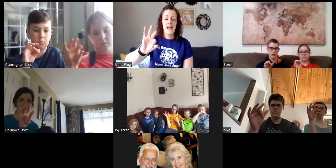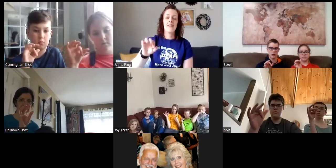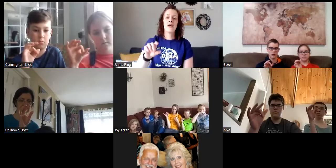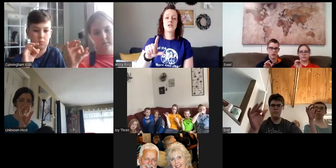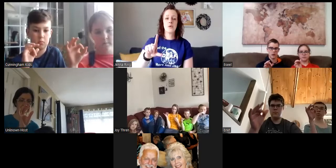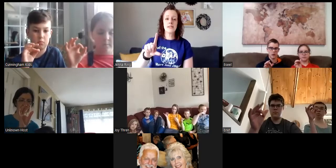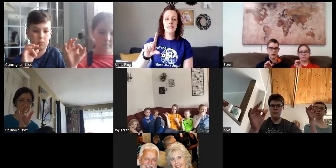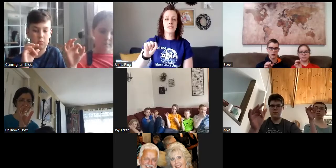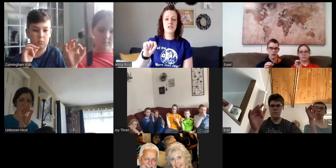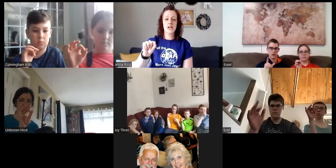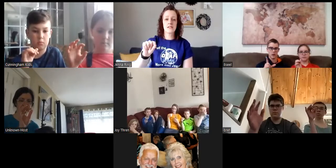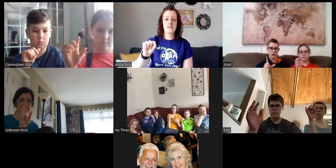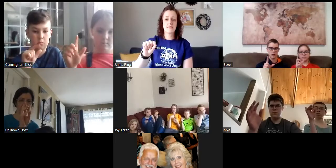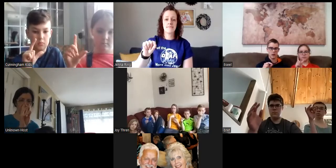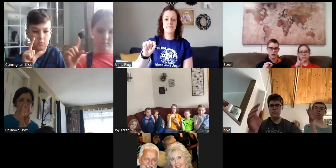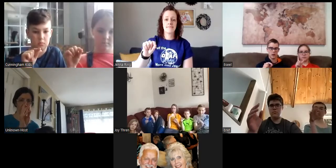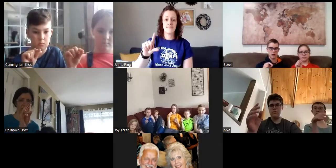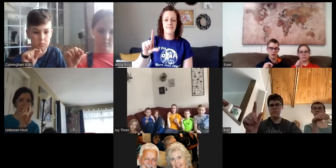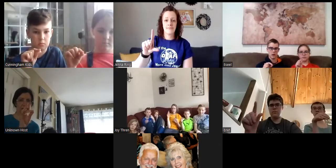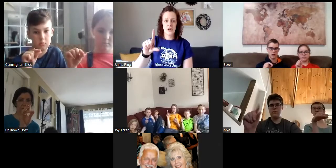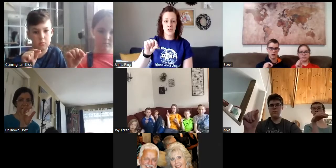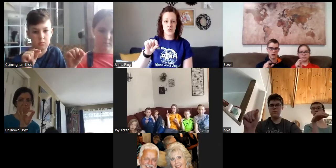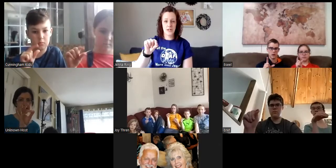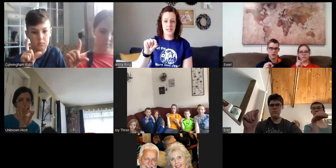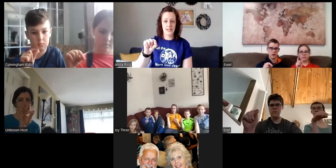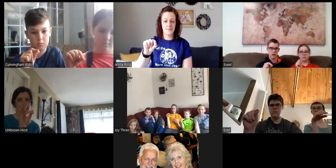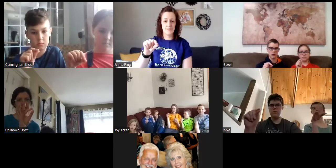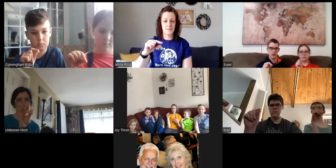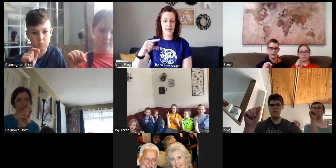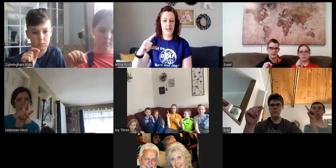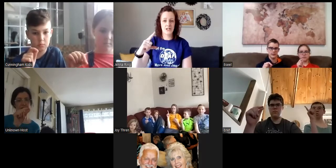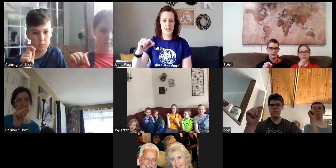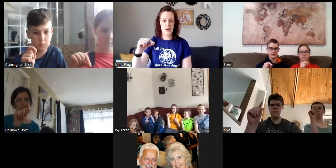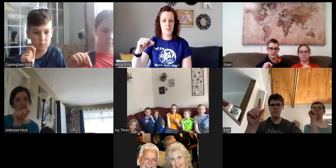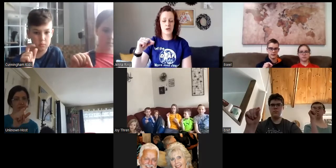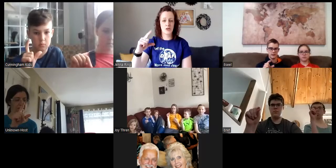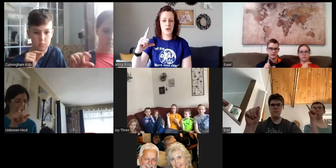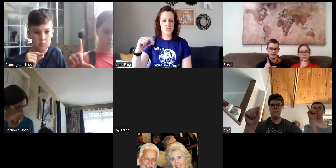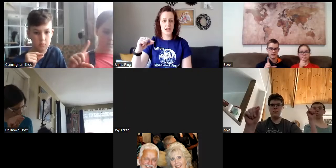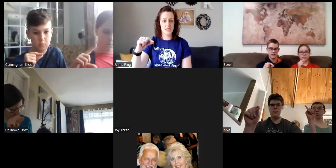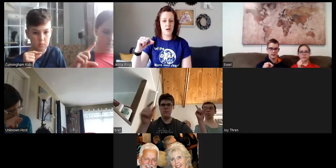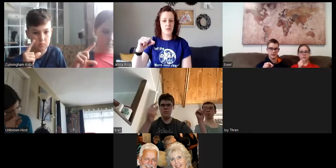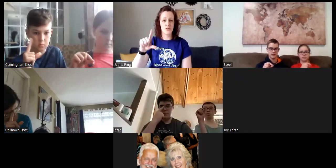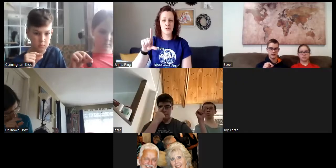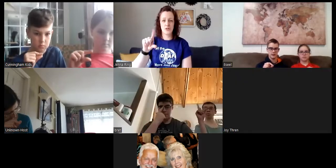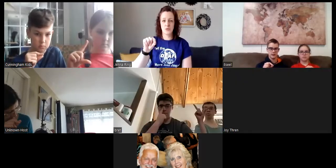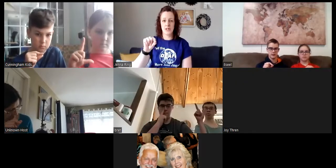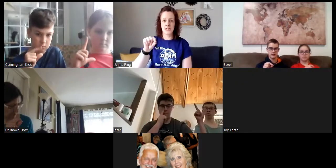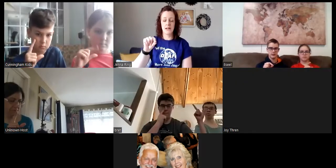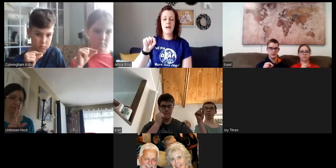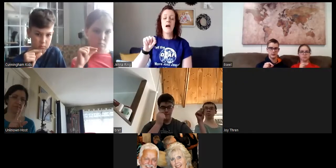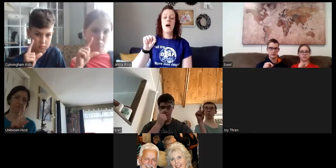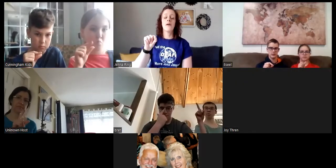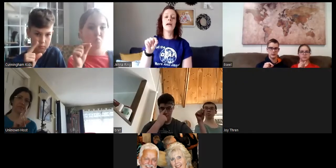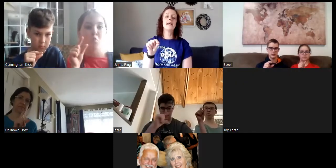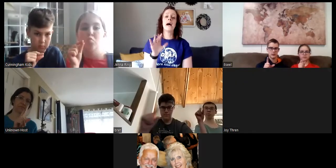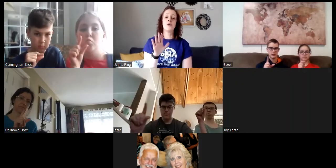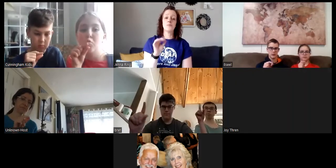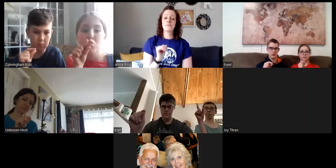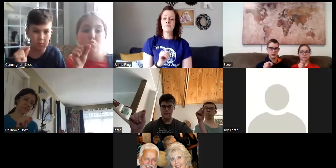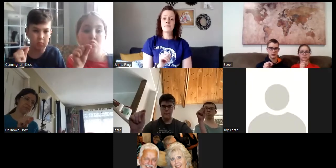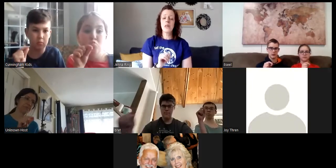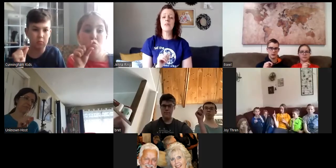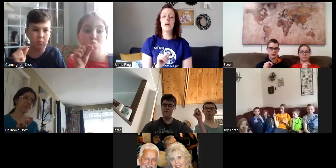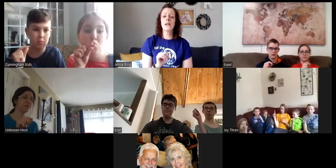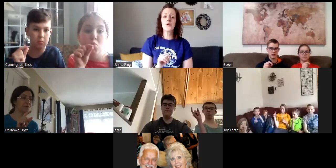19. And then 20 is just 20. Okay, just like a bird closing its mouth. 20. All right,